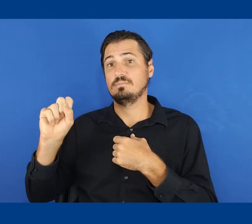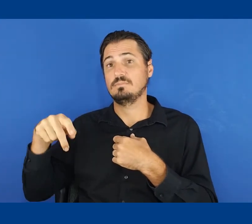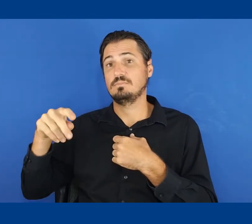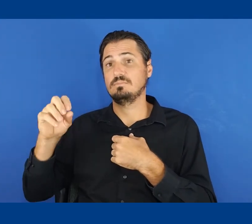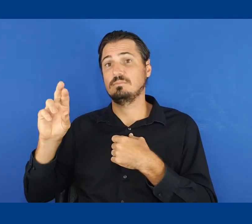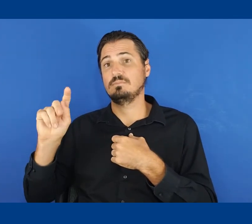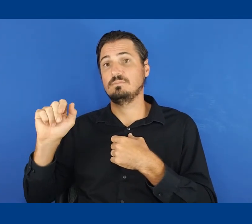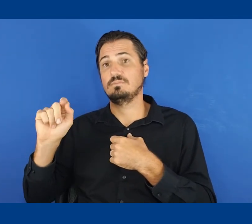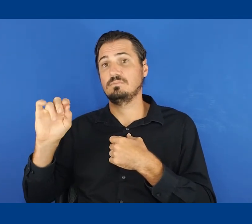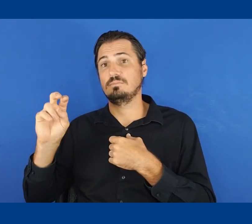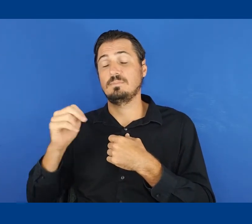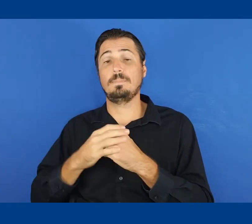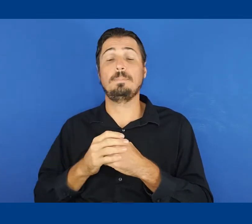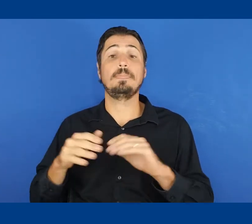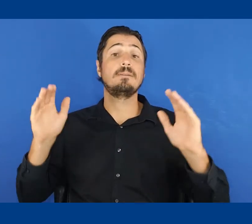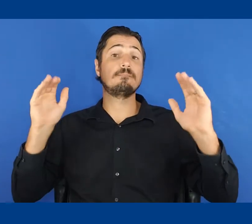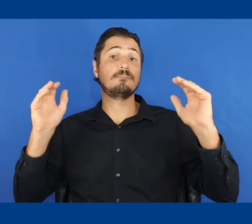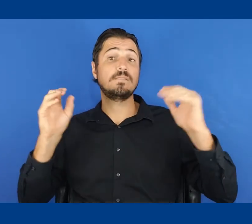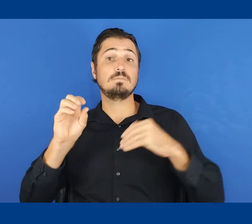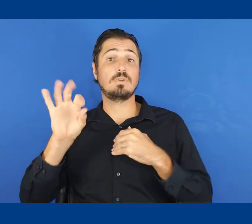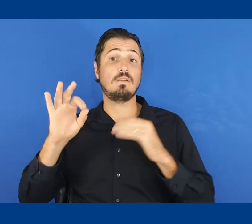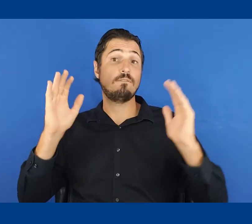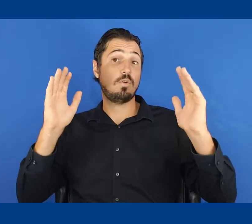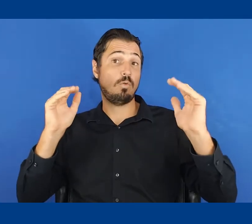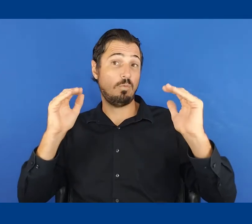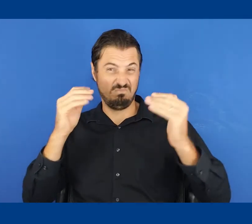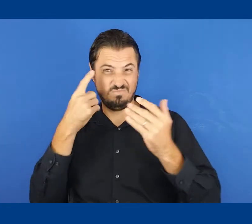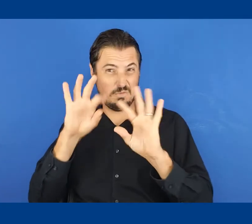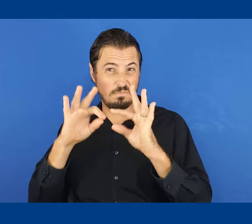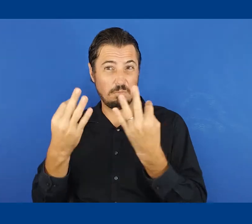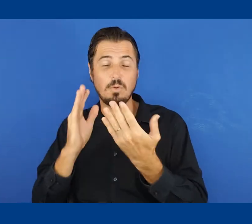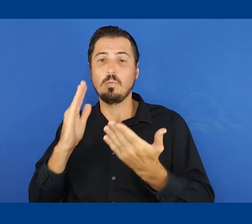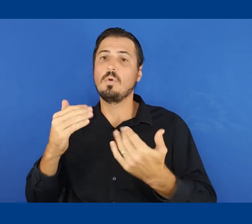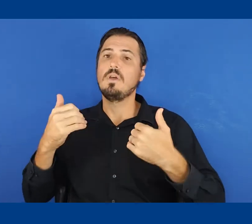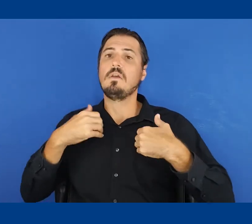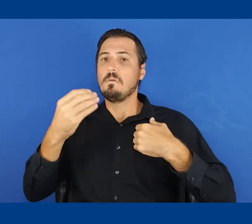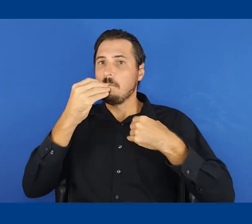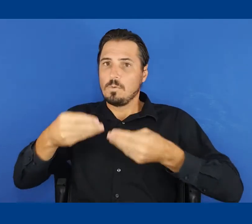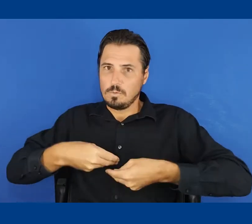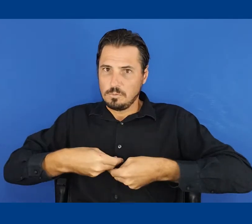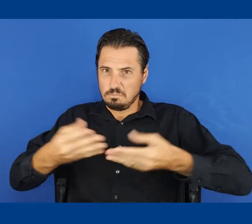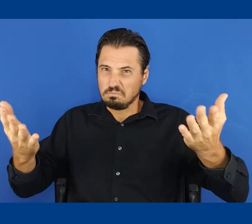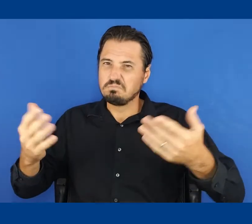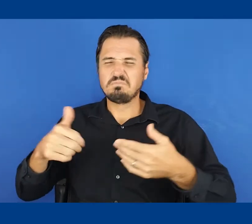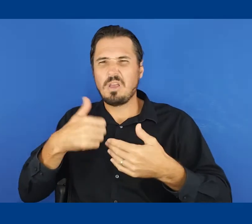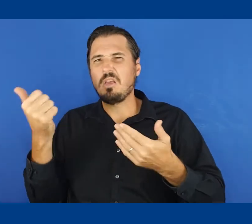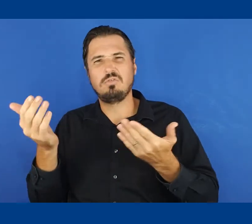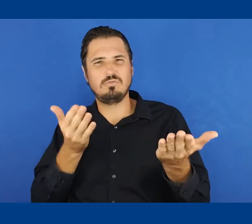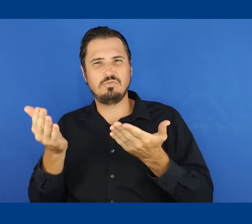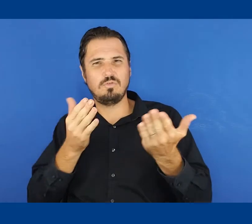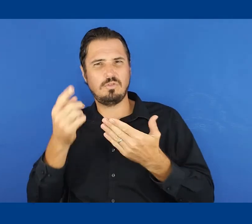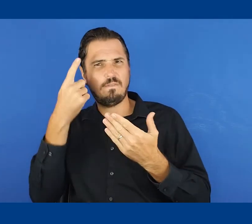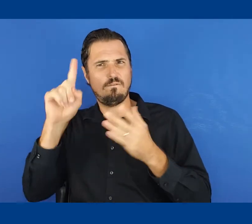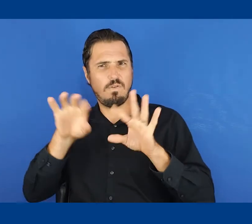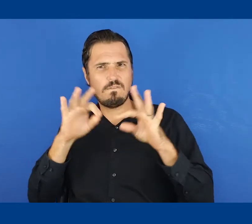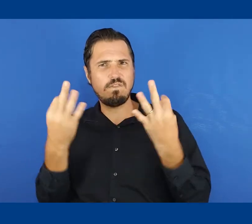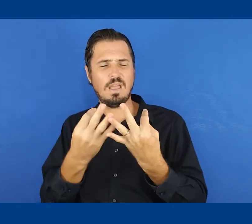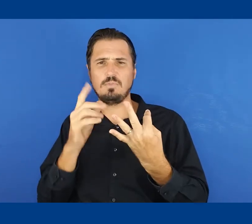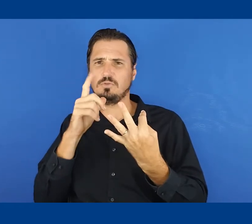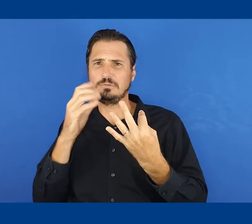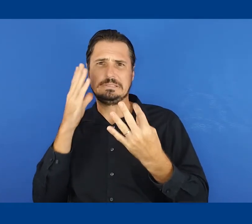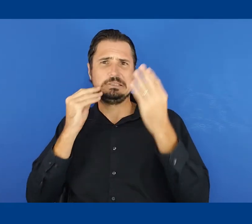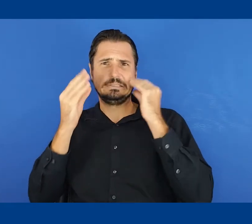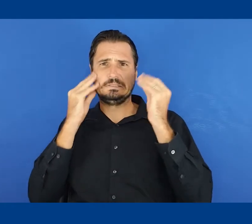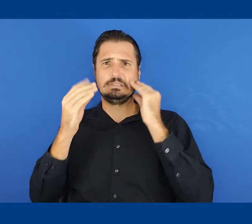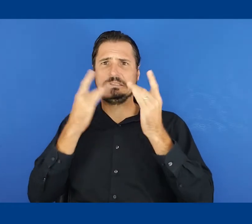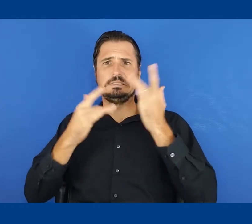kauai.gov/transportation. The Festival of Hope for Families will offer food distribution and other services to families